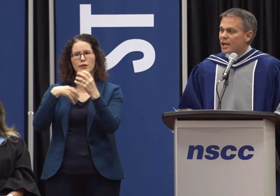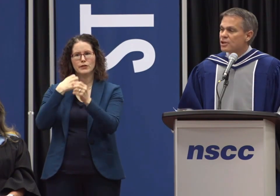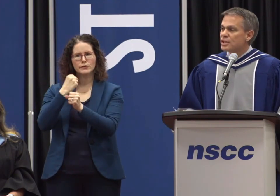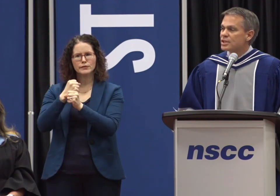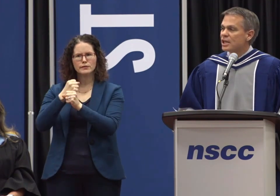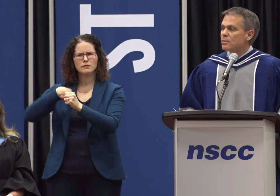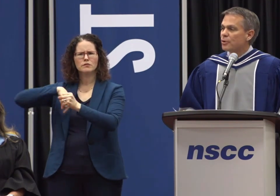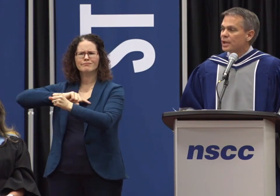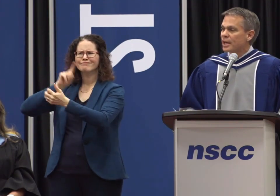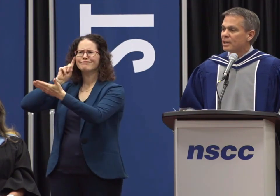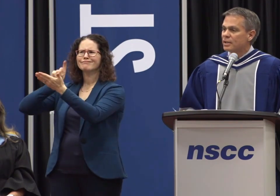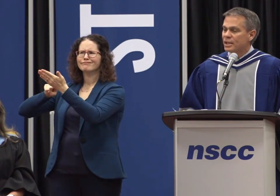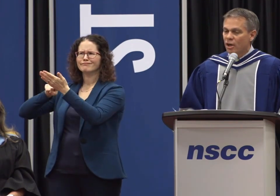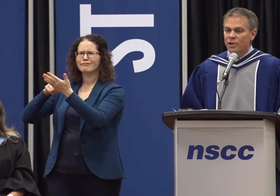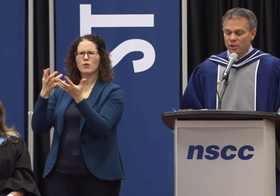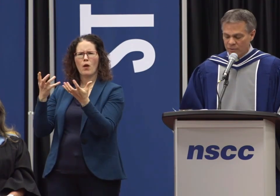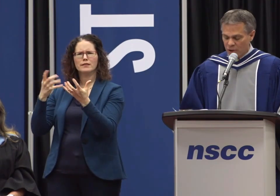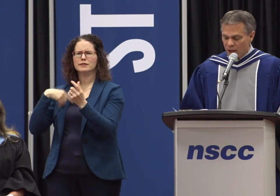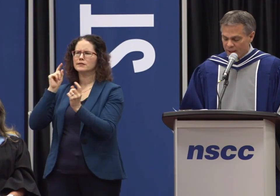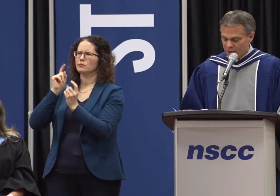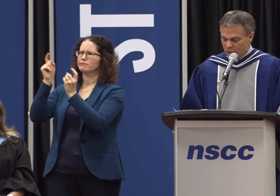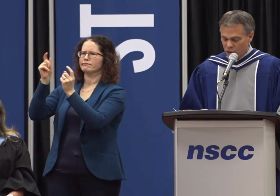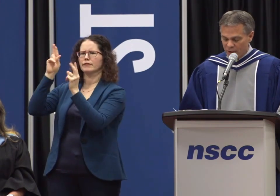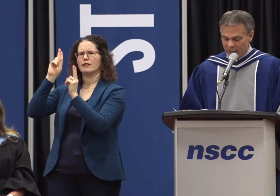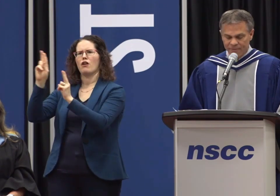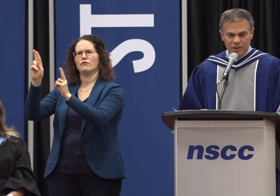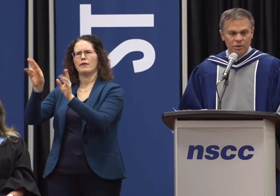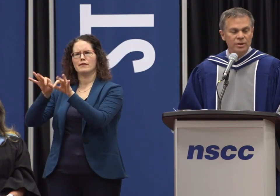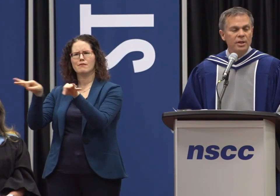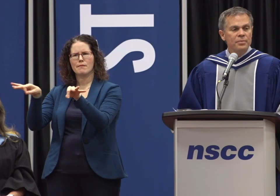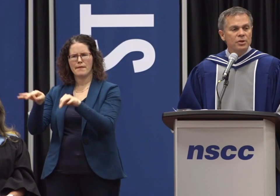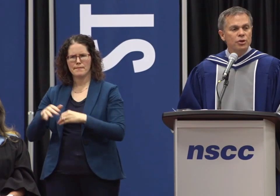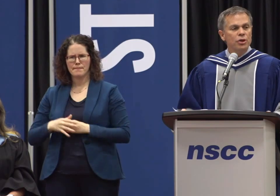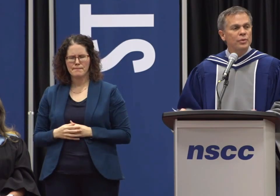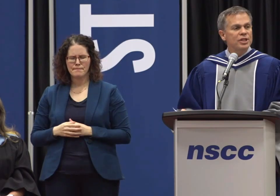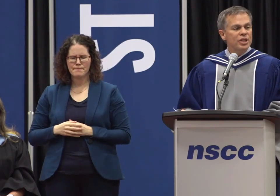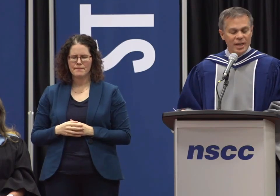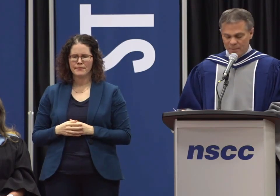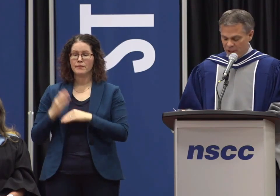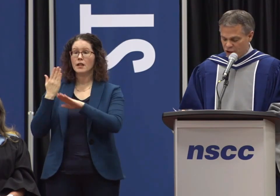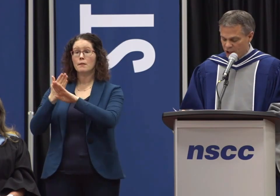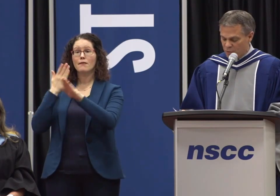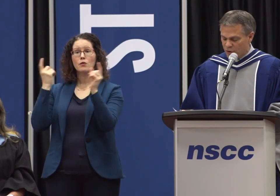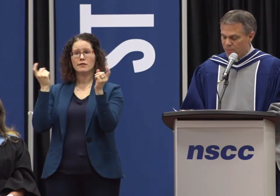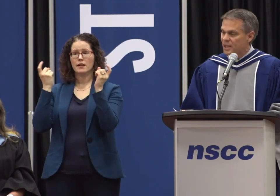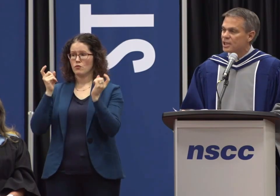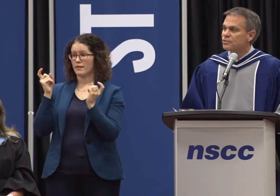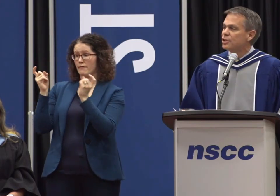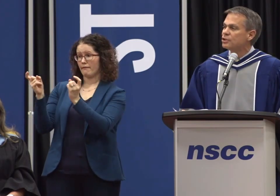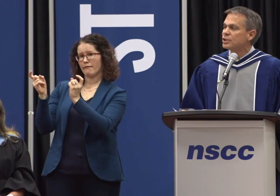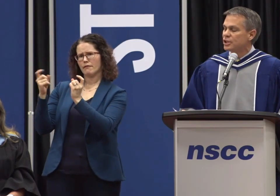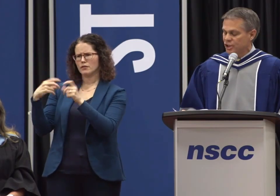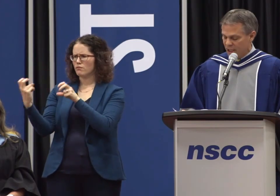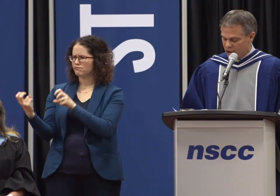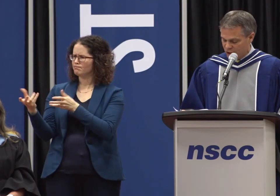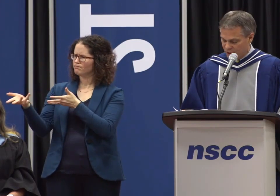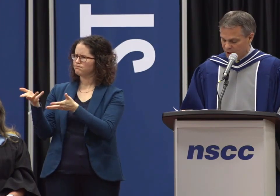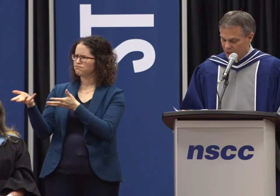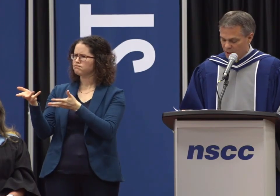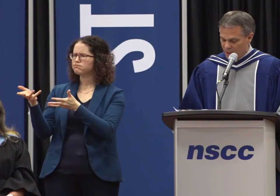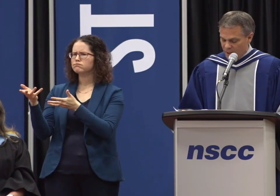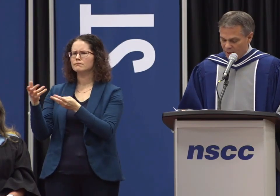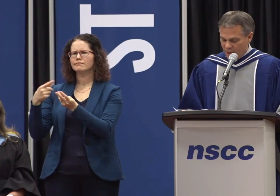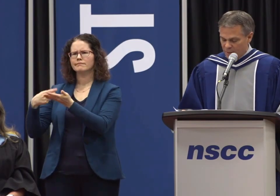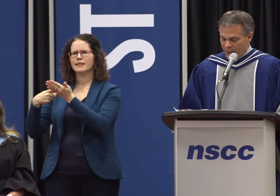And prior to the ceremony, I had the honor of talking to Colonel Hatfield, during which time he shared with me his views on